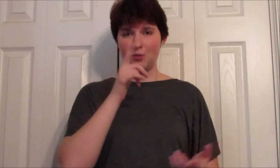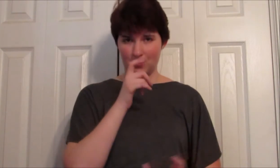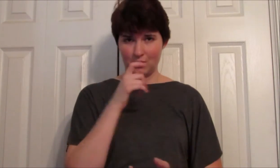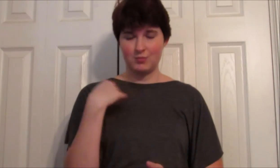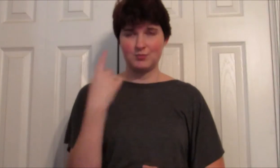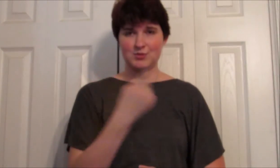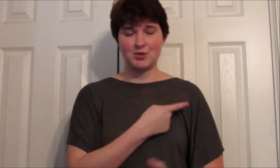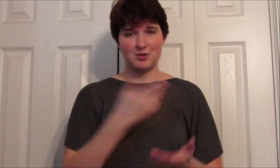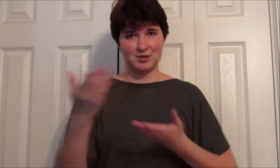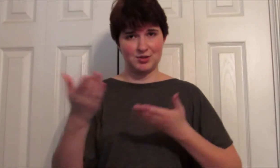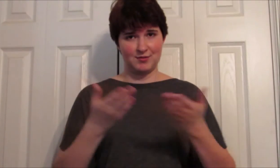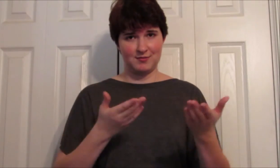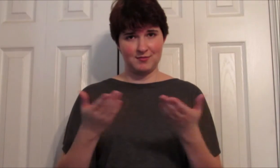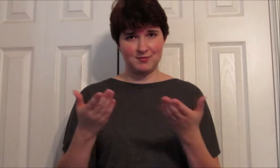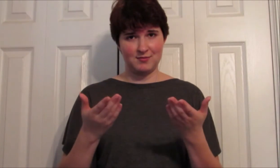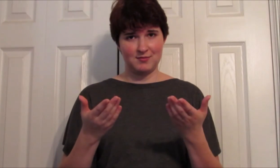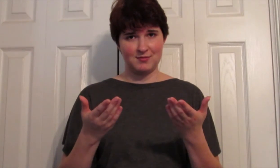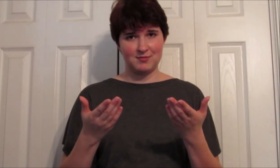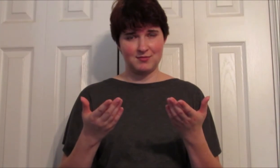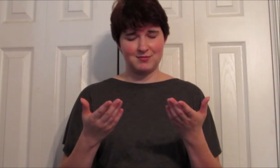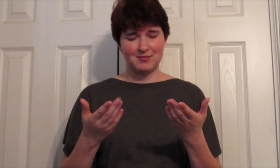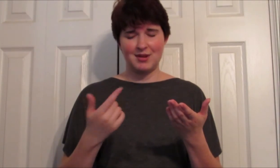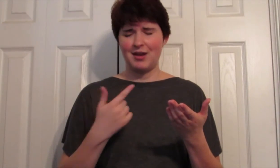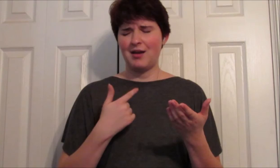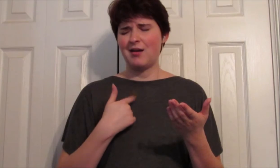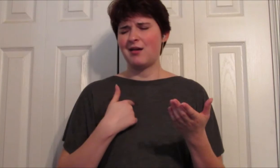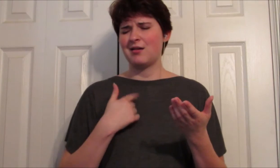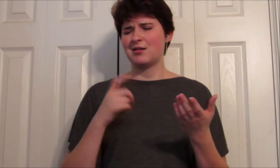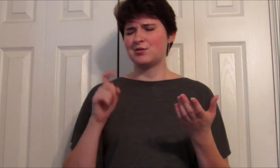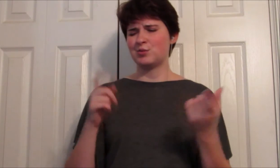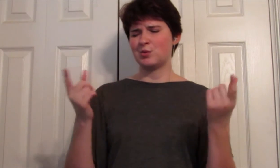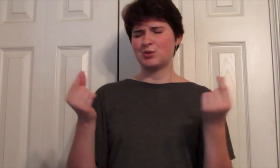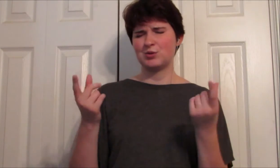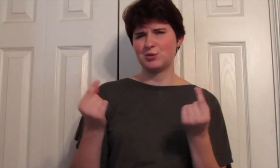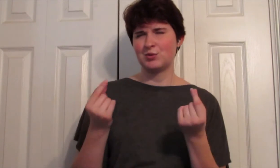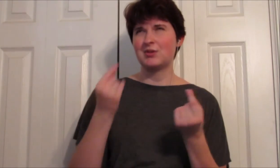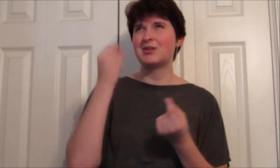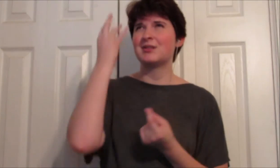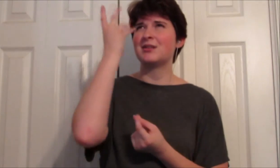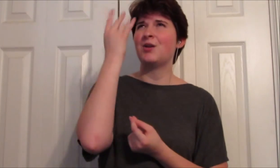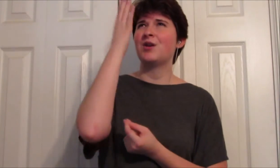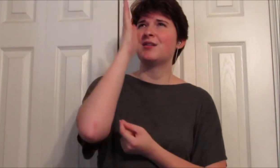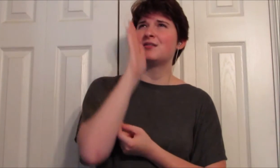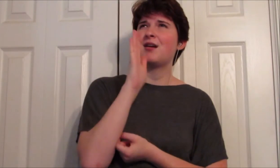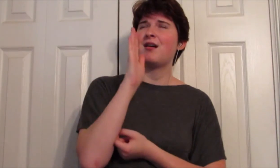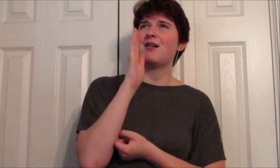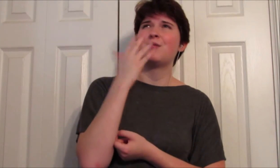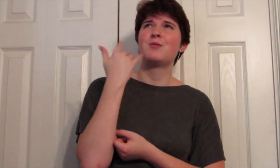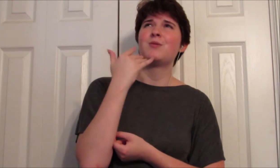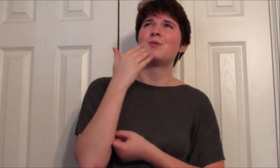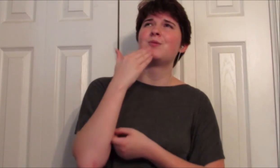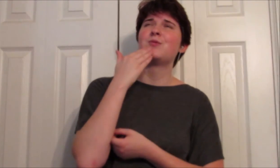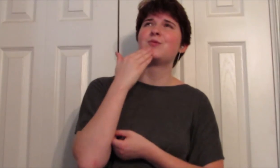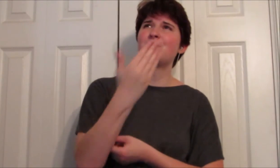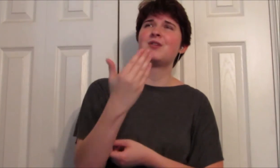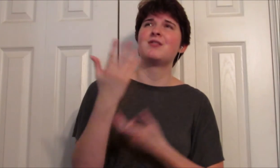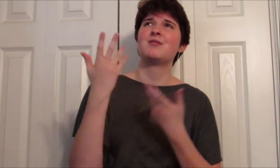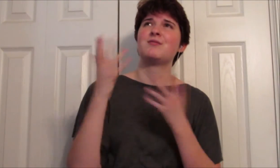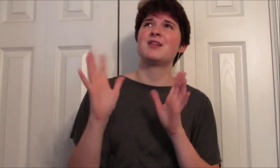serve? All I need do is consider how God has already been good to me. And the answer is